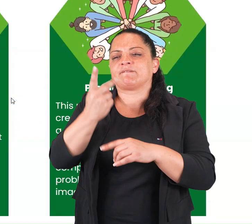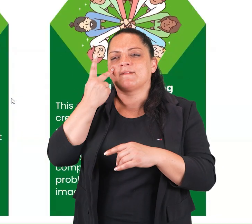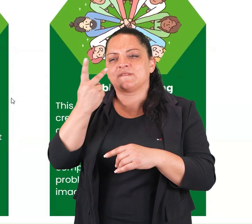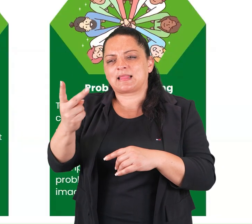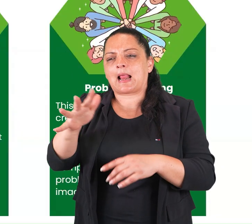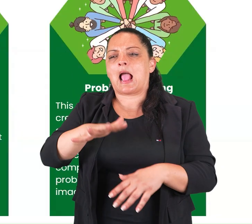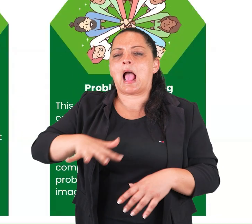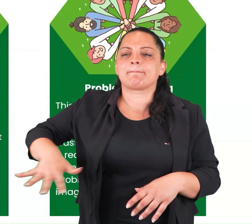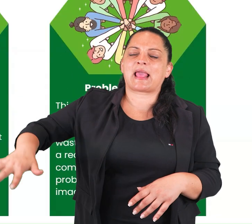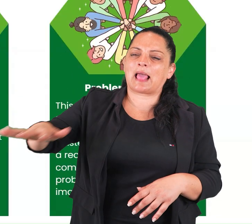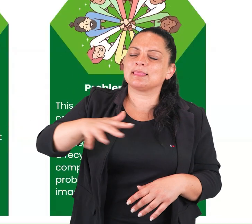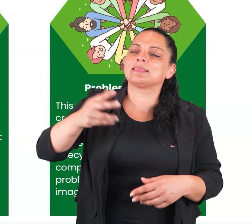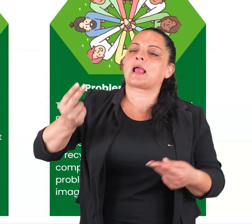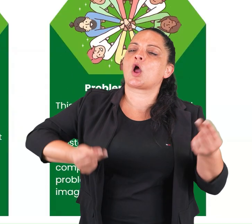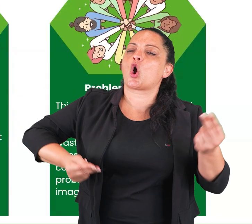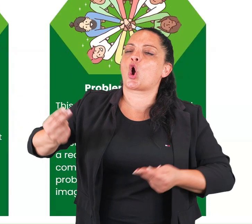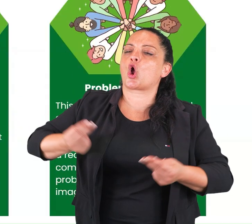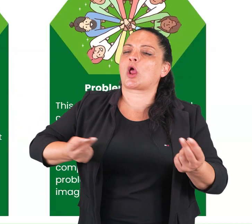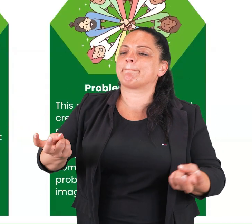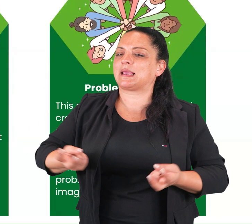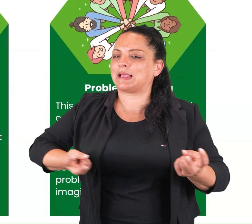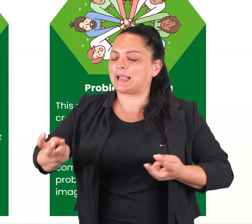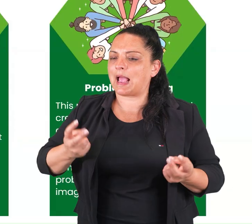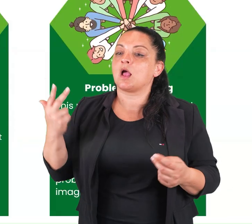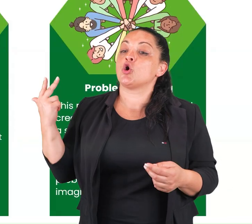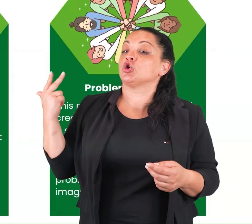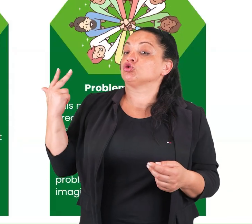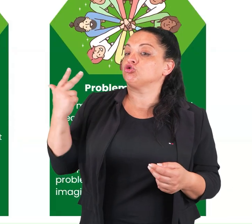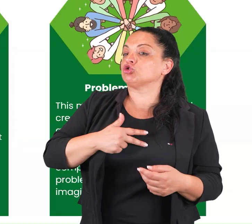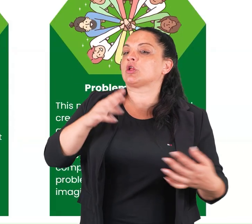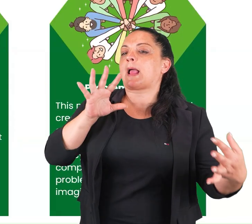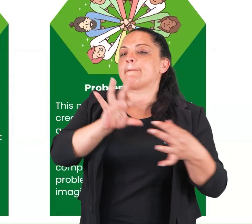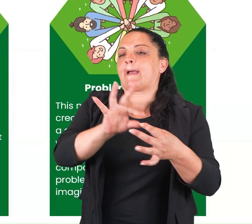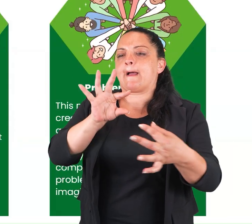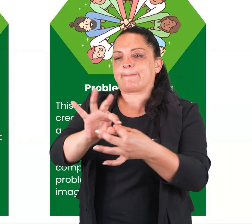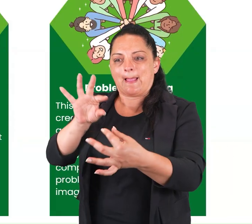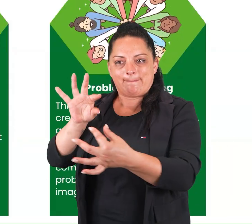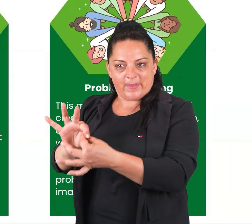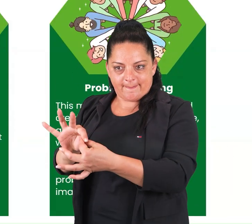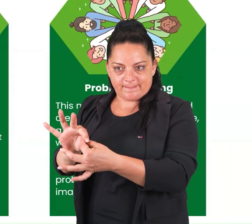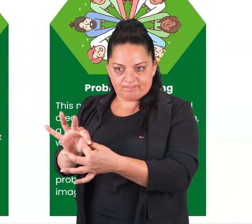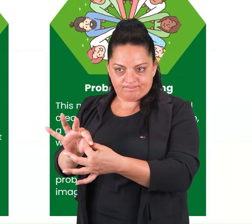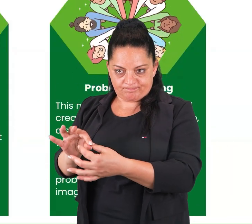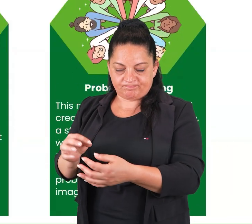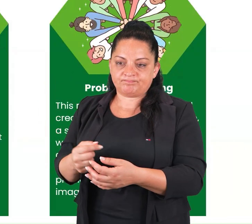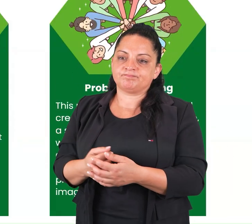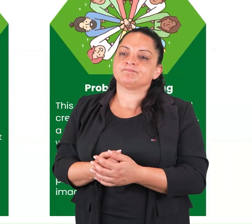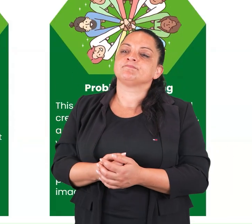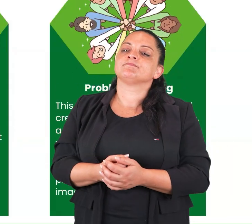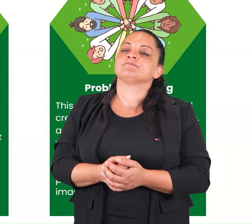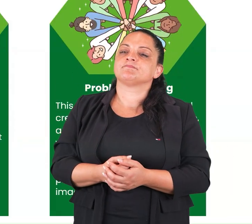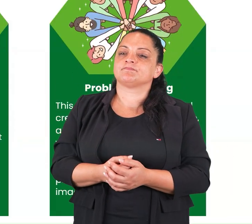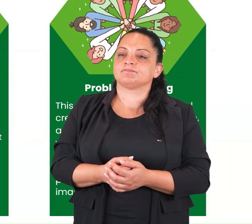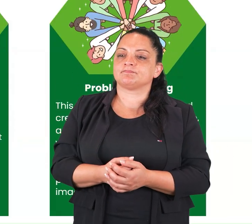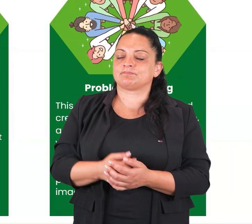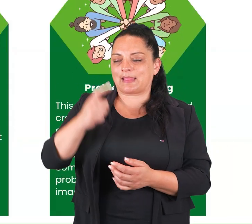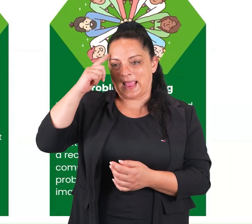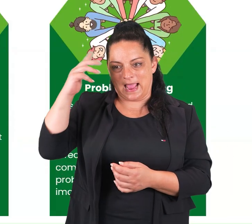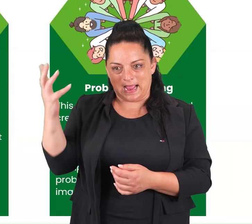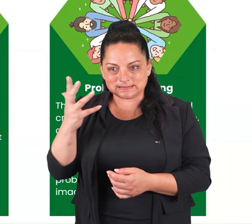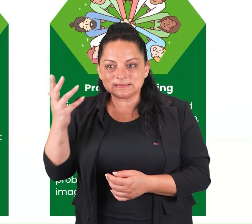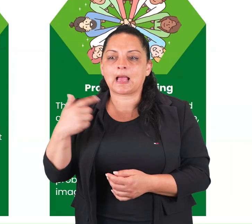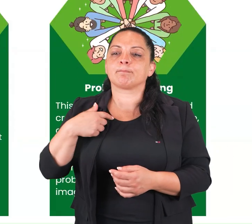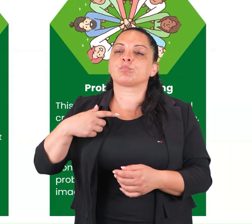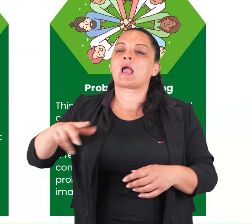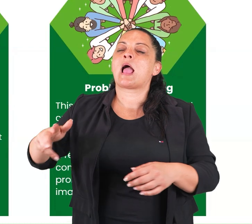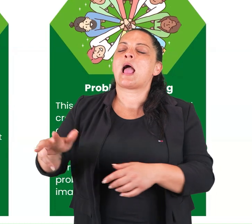means that you have to see the connections between environment, economy, and